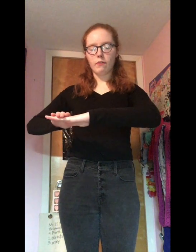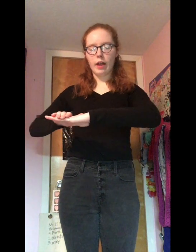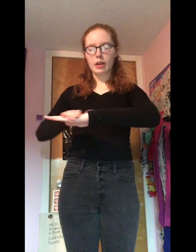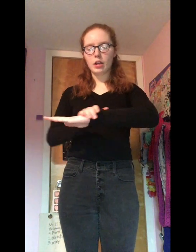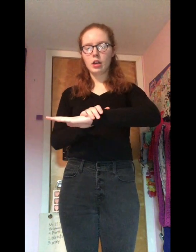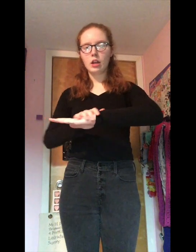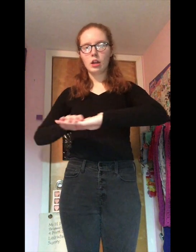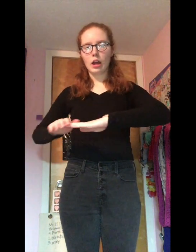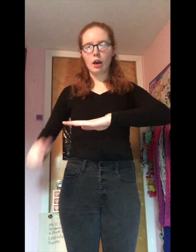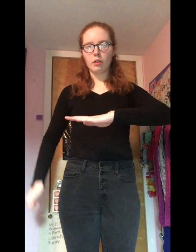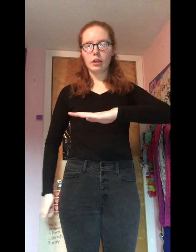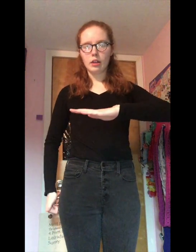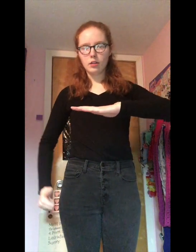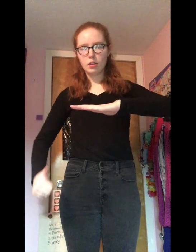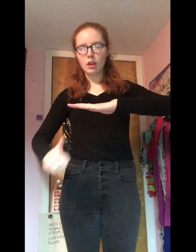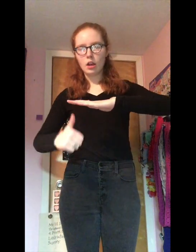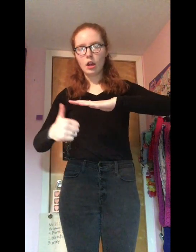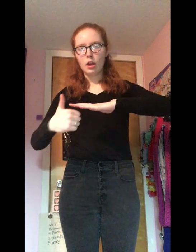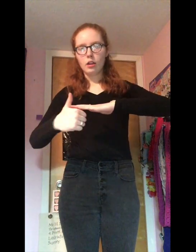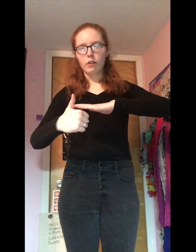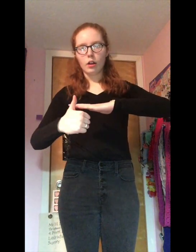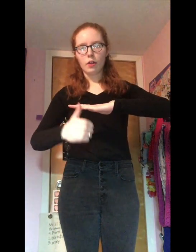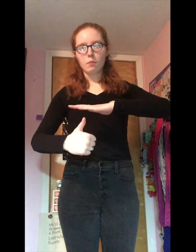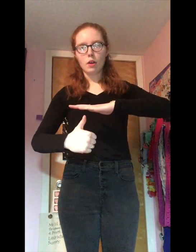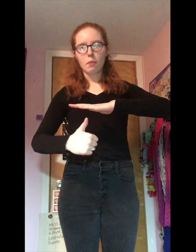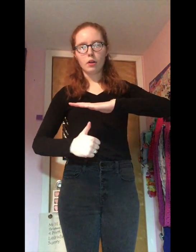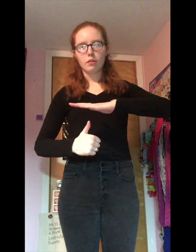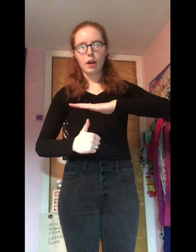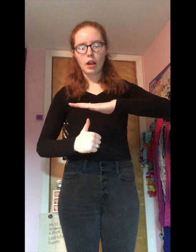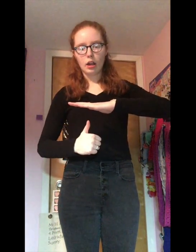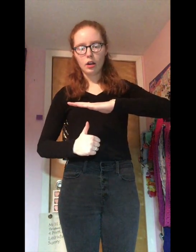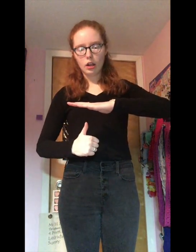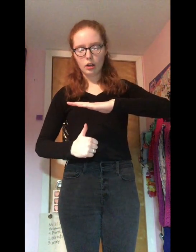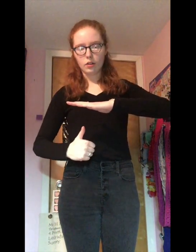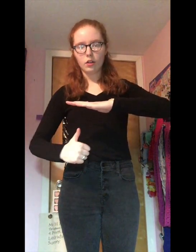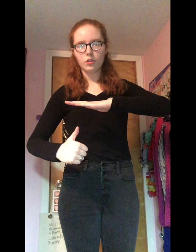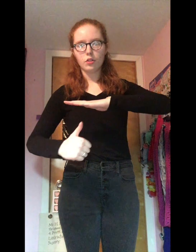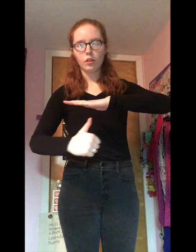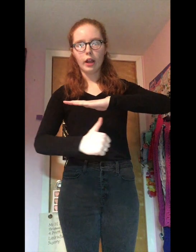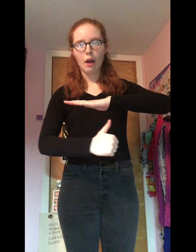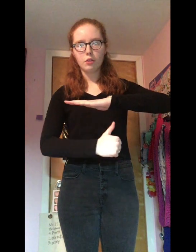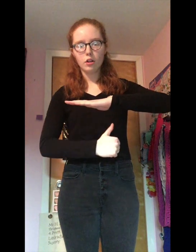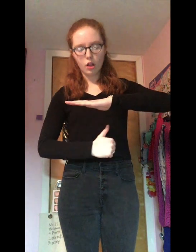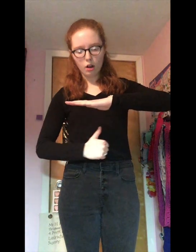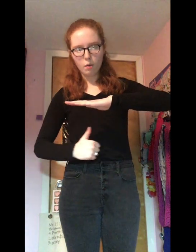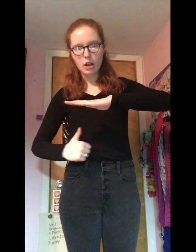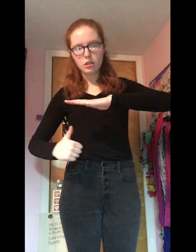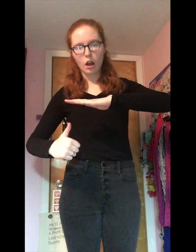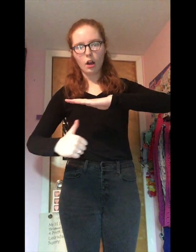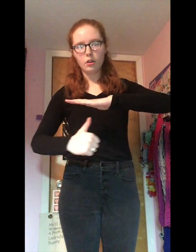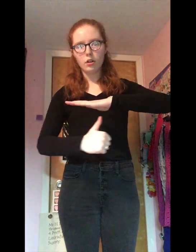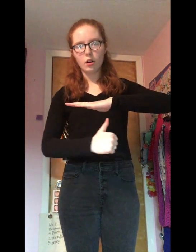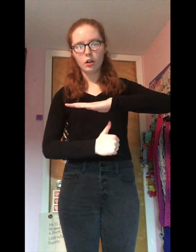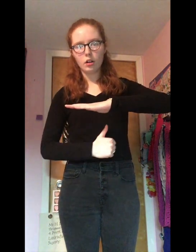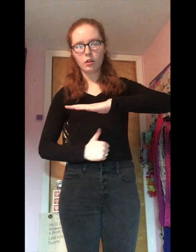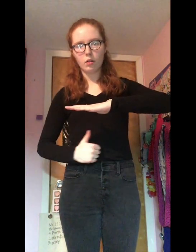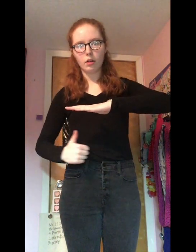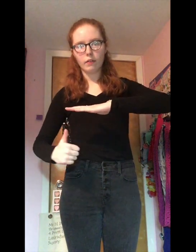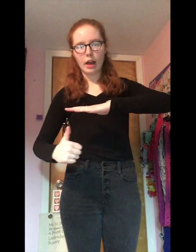flat, out like this. You've got a thumbs up on your right hand, and it's going to circle counterclockwise under your flat